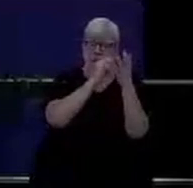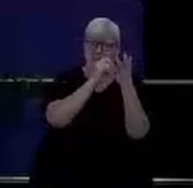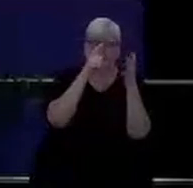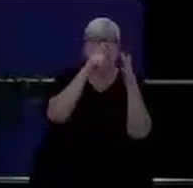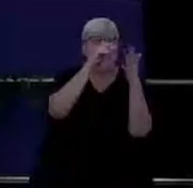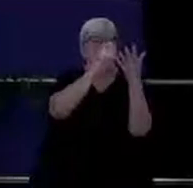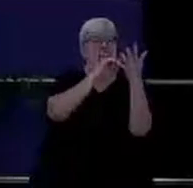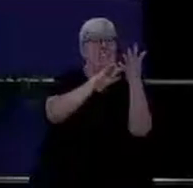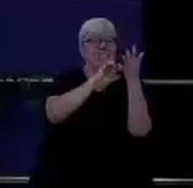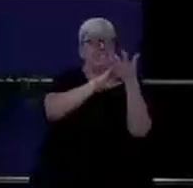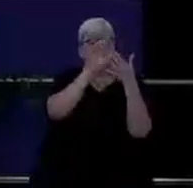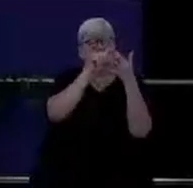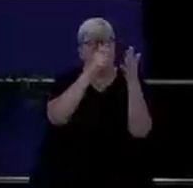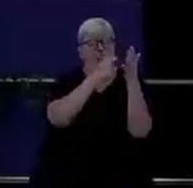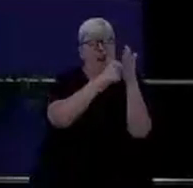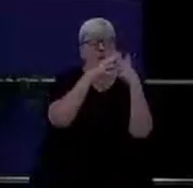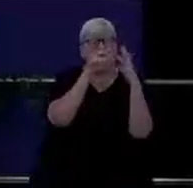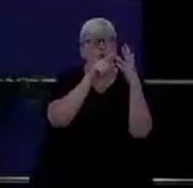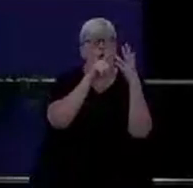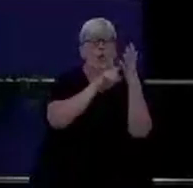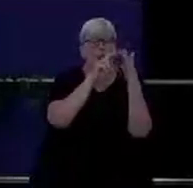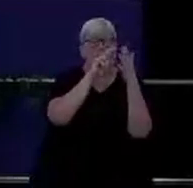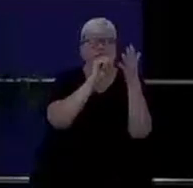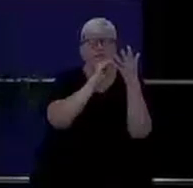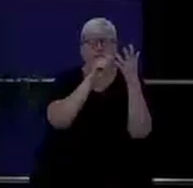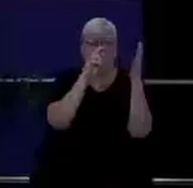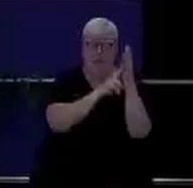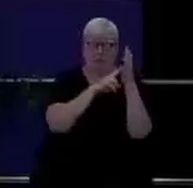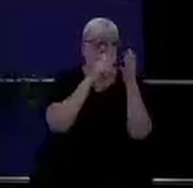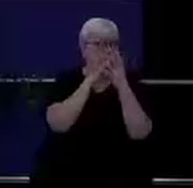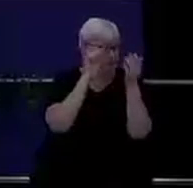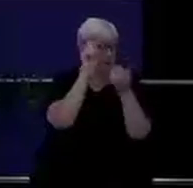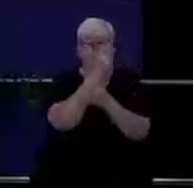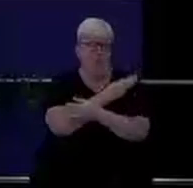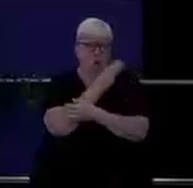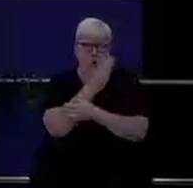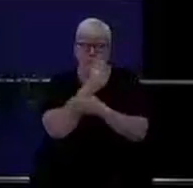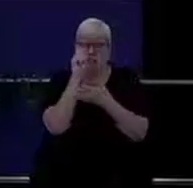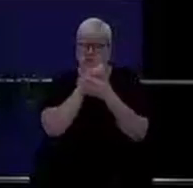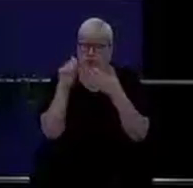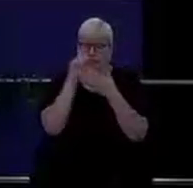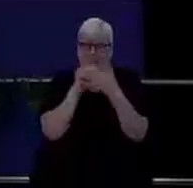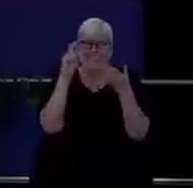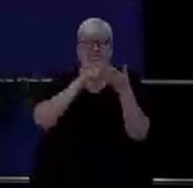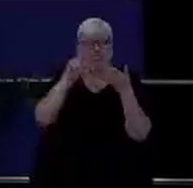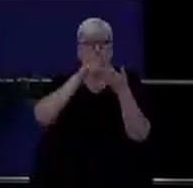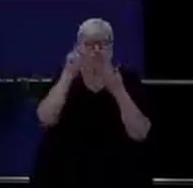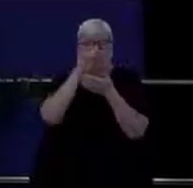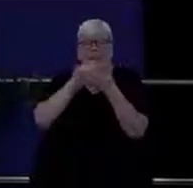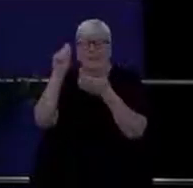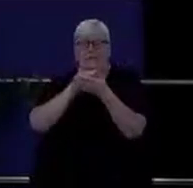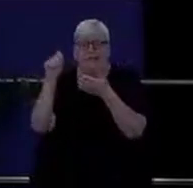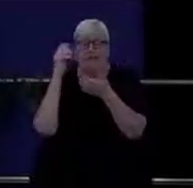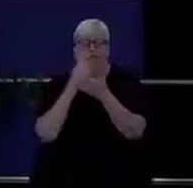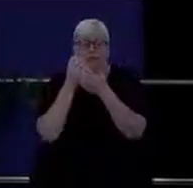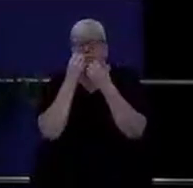very different works of nature writing, but both are strikingly beautiful books. I think books that you will all, if you